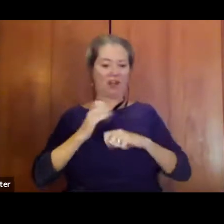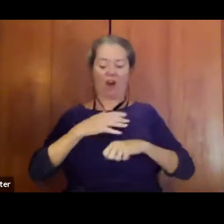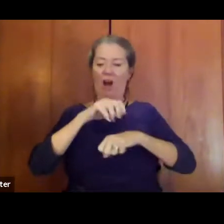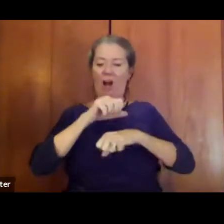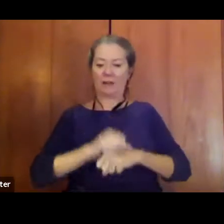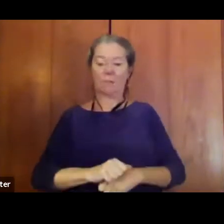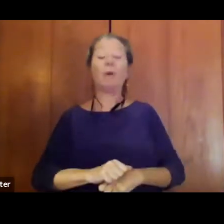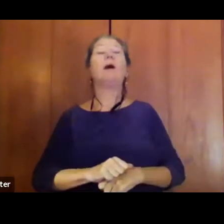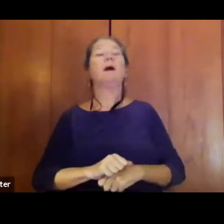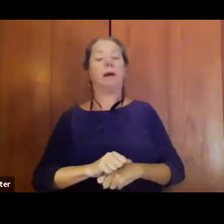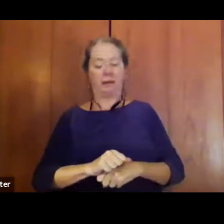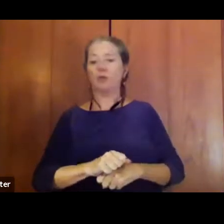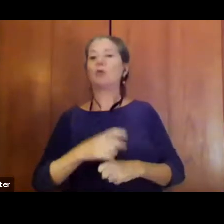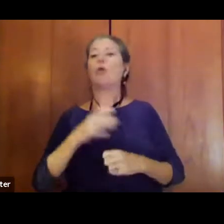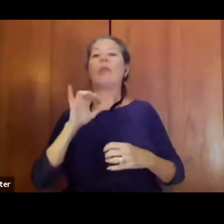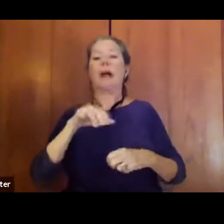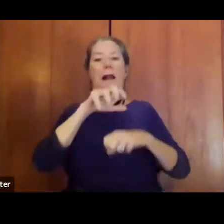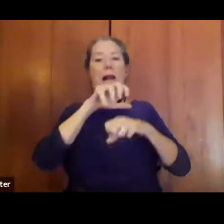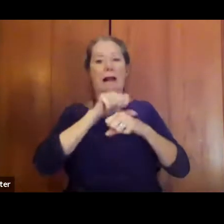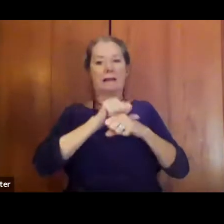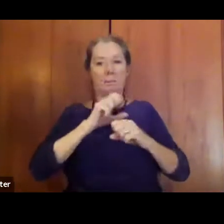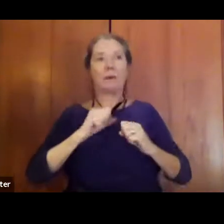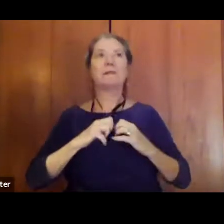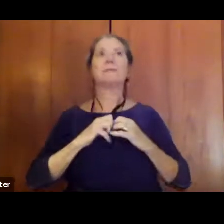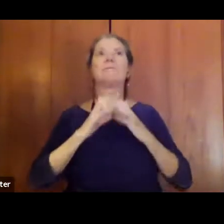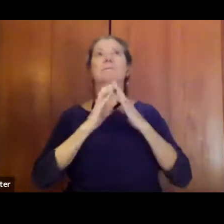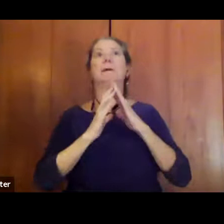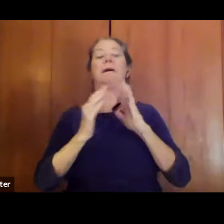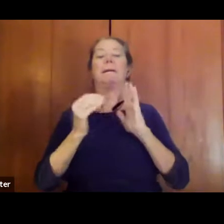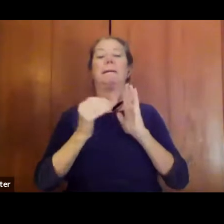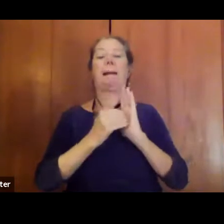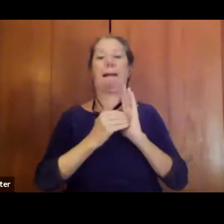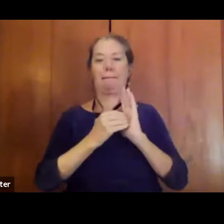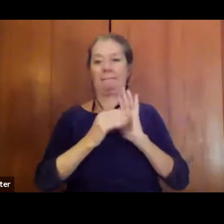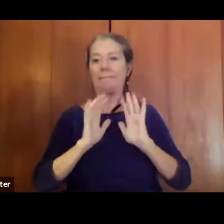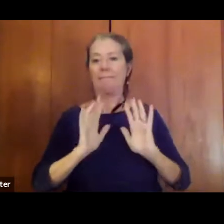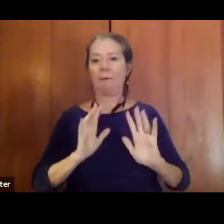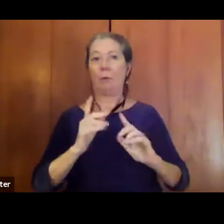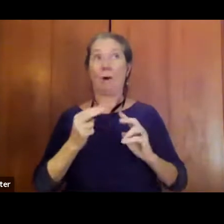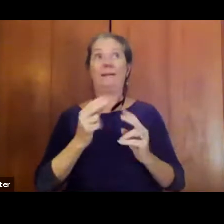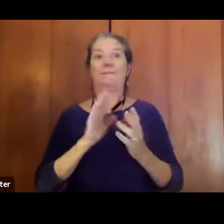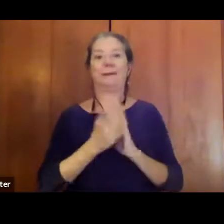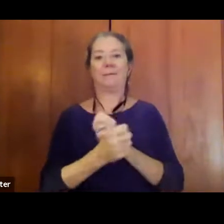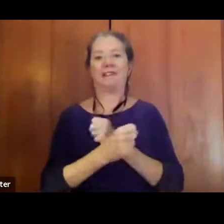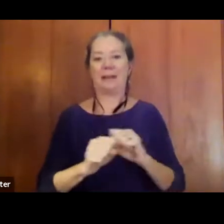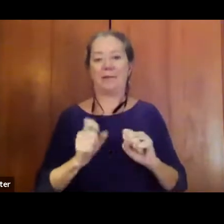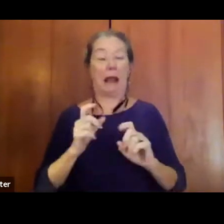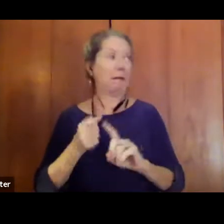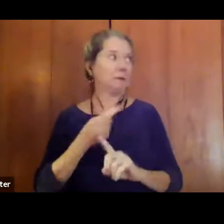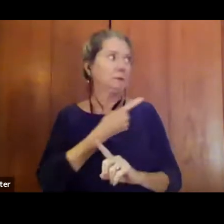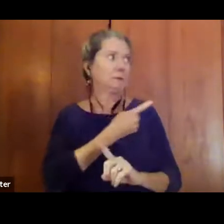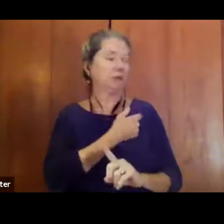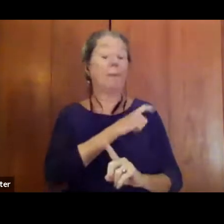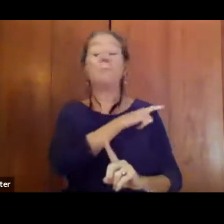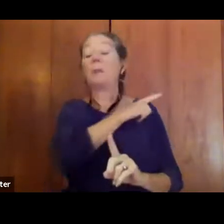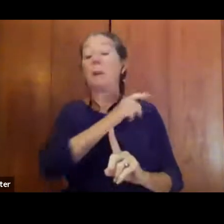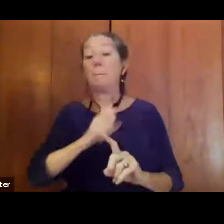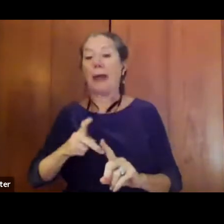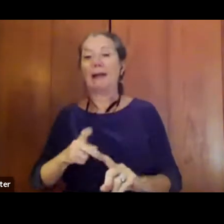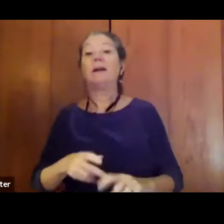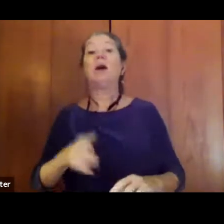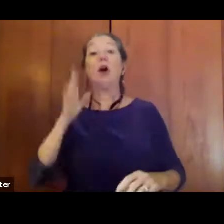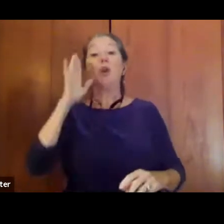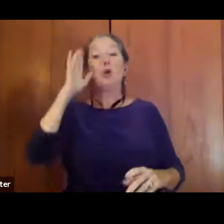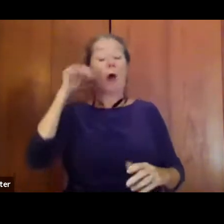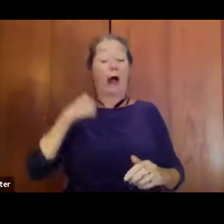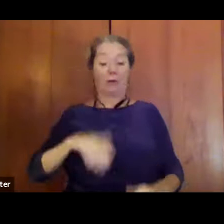bring back those customs that make us who we are when it's safe to do so. But I digress. Coming from Los Angeles, where